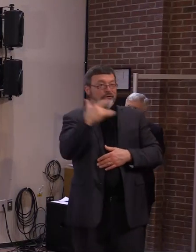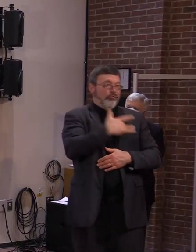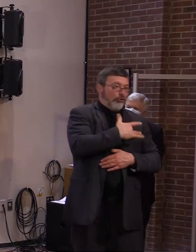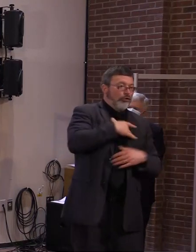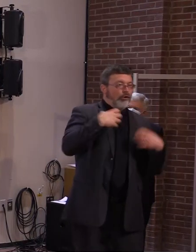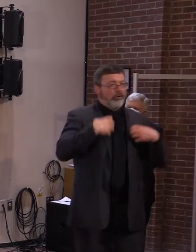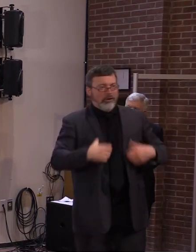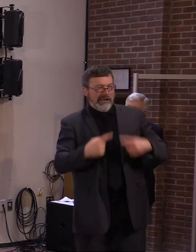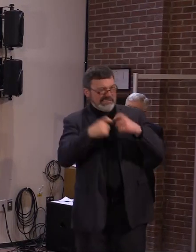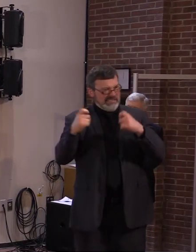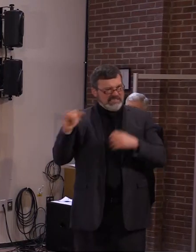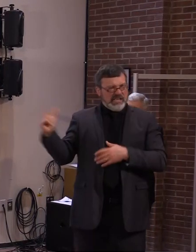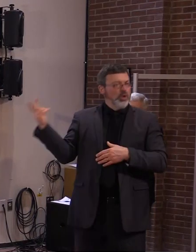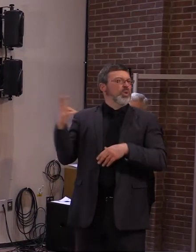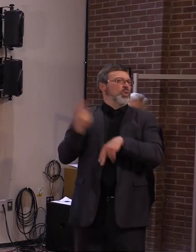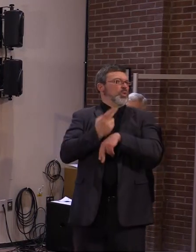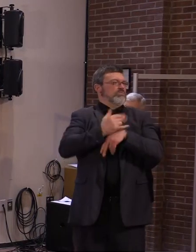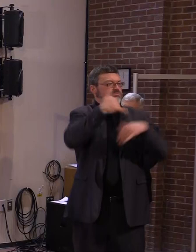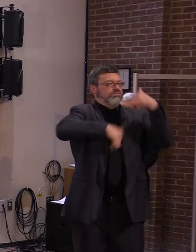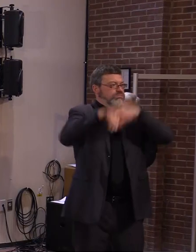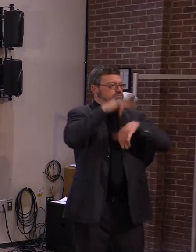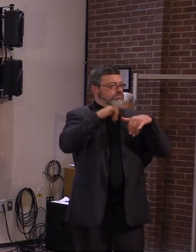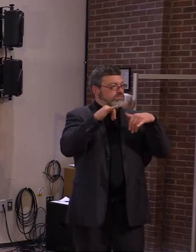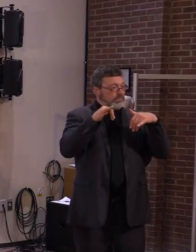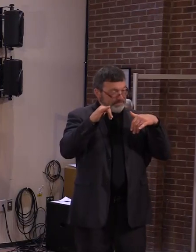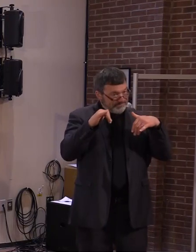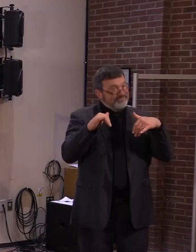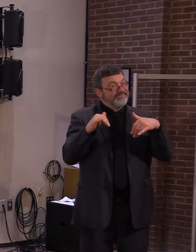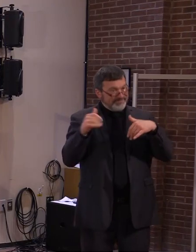else, and everything is stressed at this point in time. So